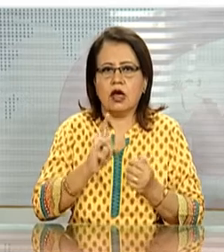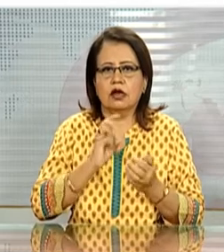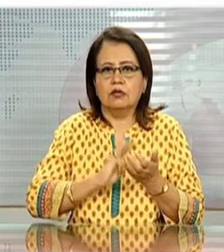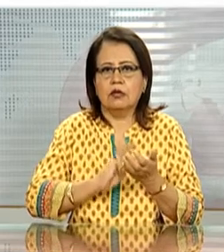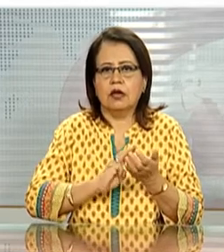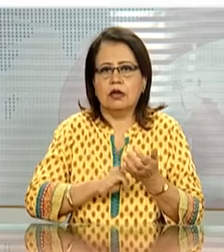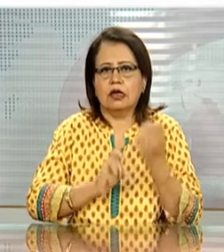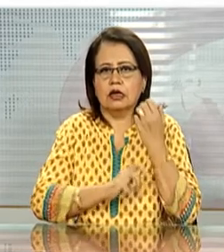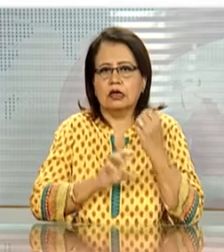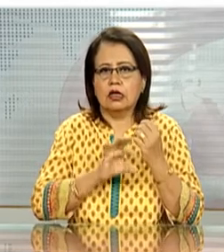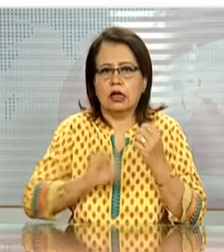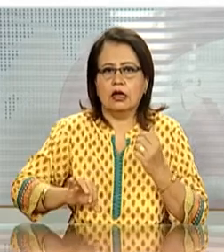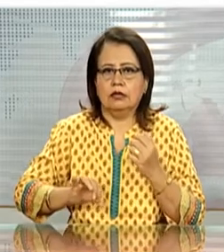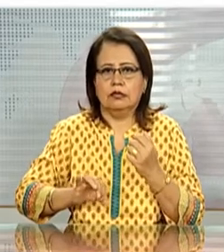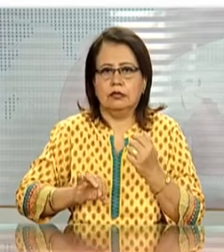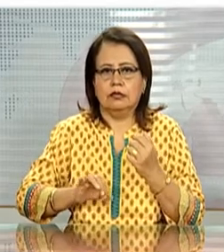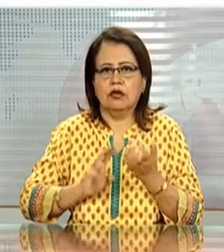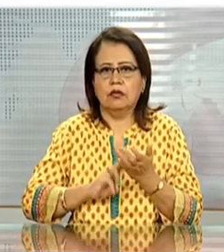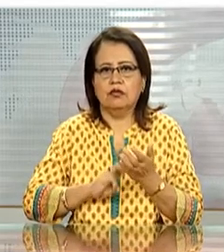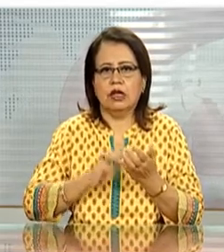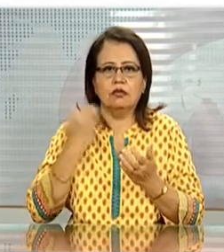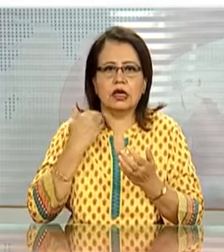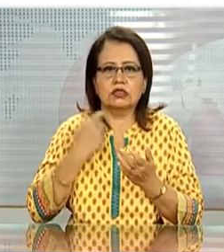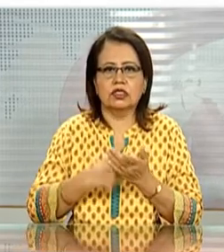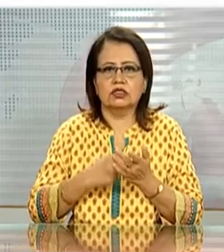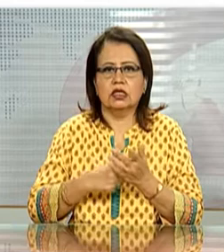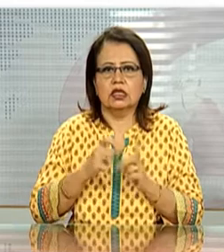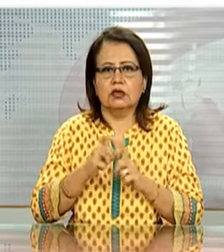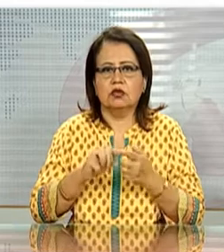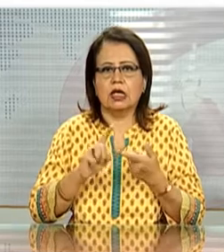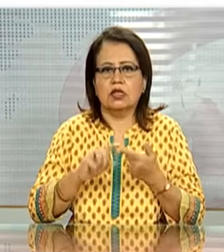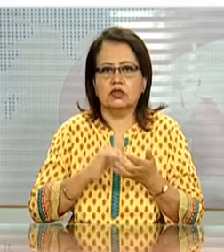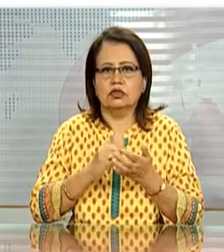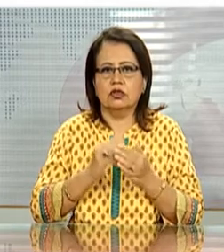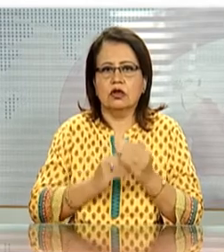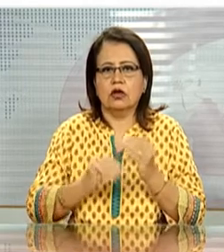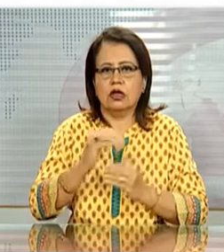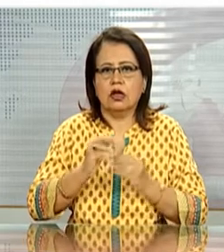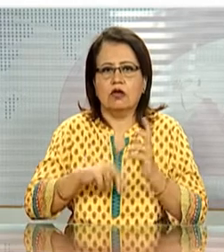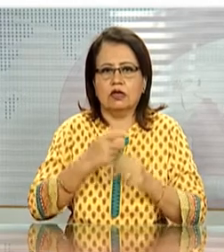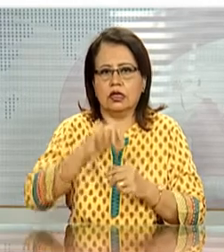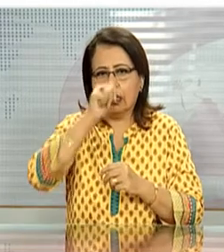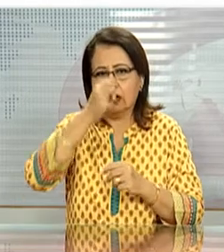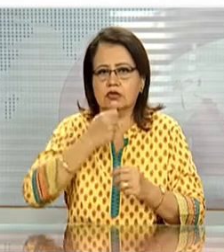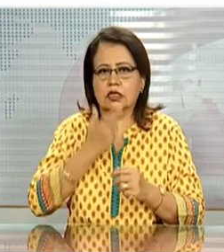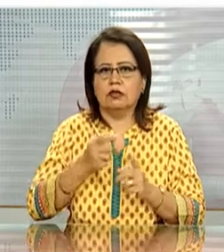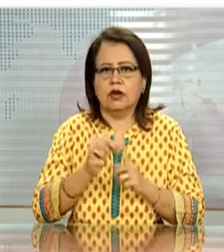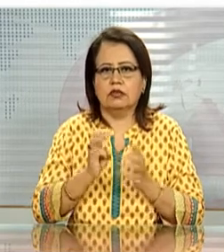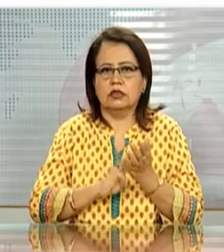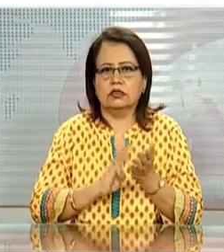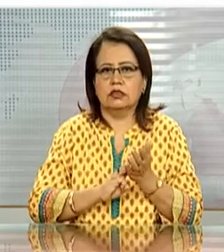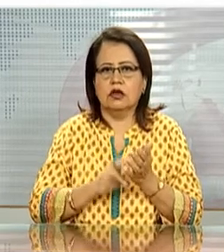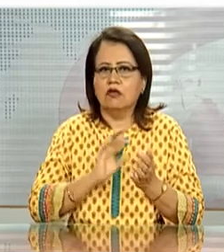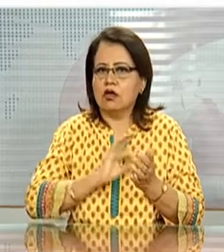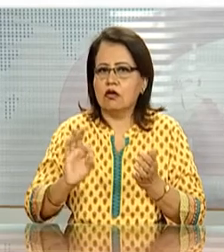member country skips the event meanwhile Pakistan's Regional and diplomatic isolation is growing after India announced that prime